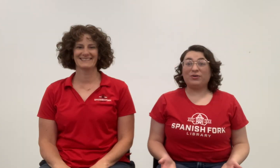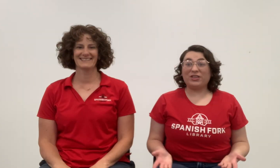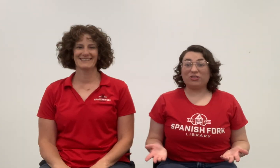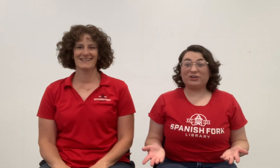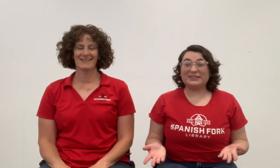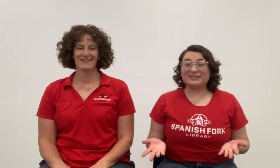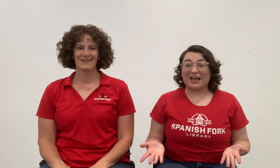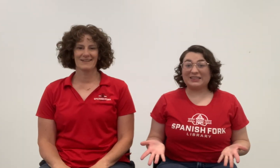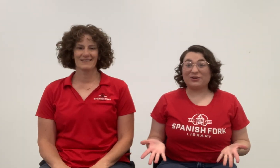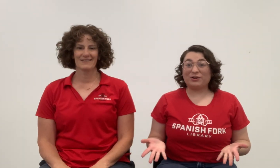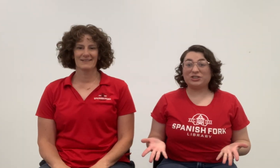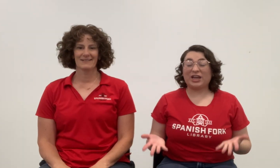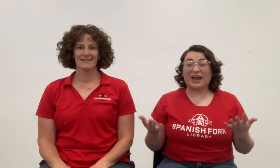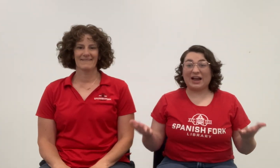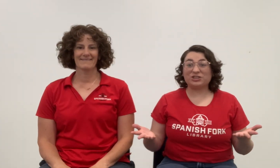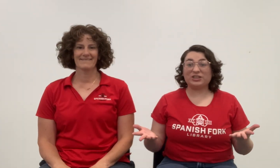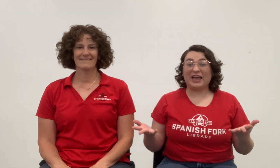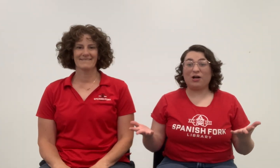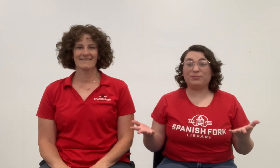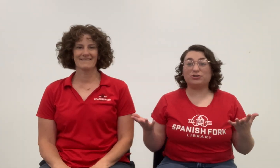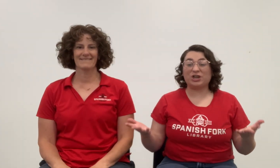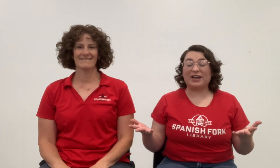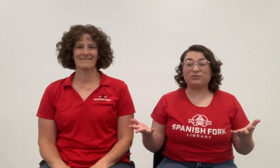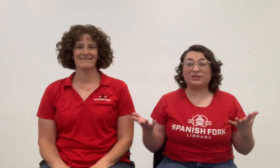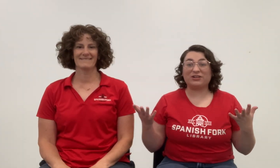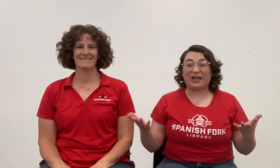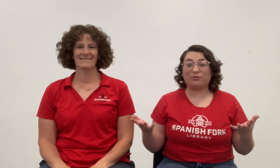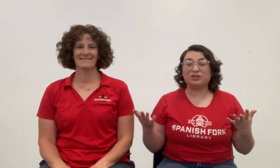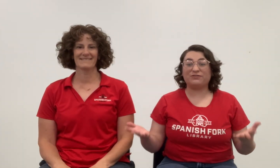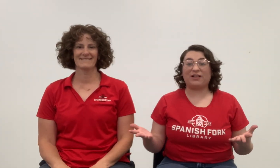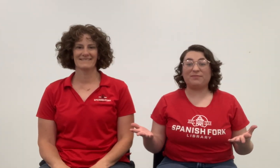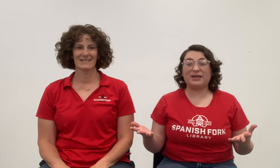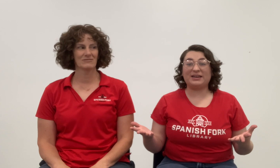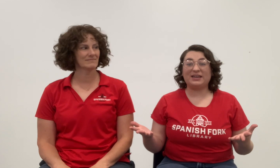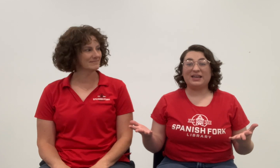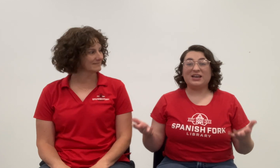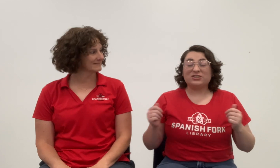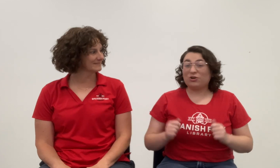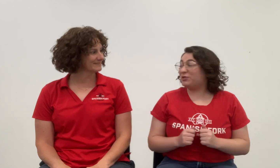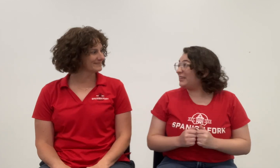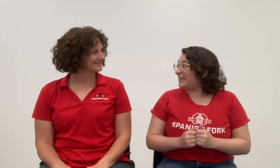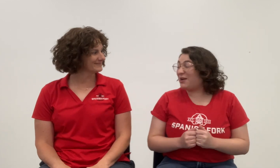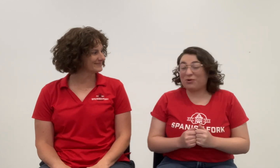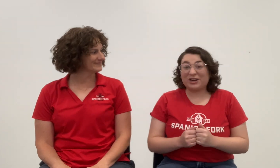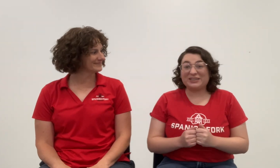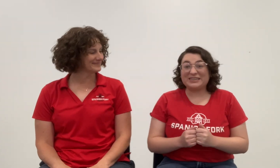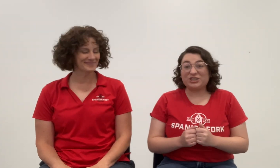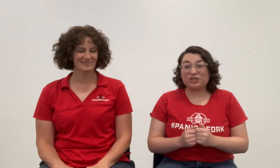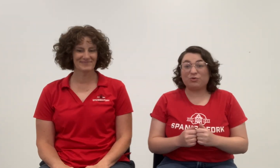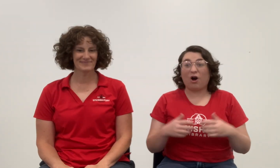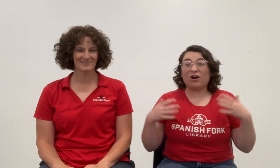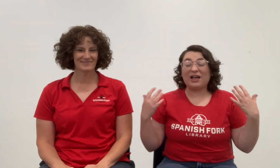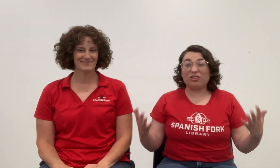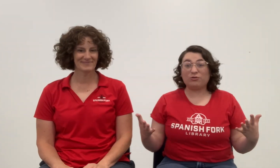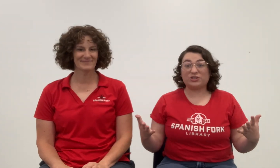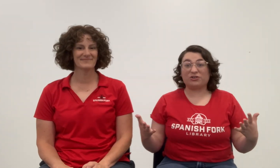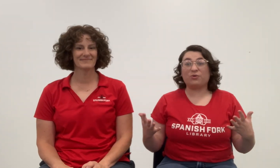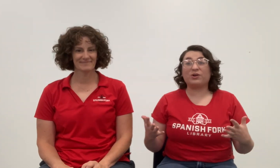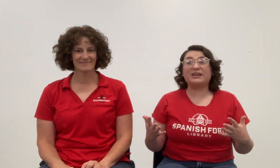that learning sign language can actually help your child with their language development? So today we're gonna teach you our hello song that we're gonna